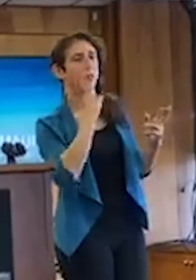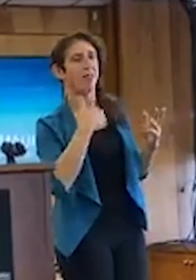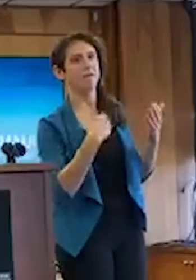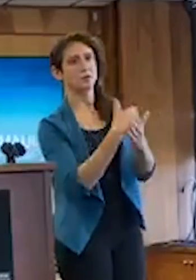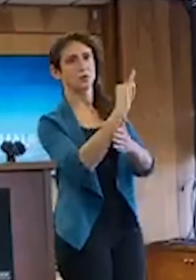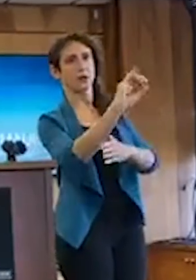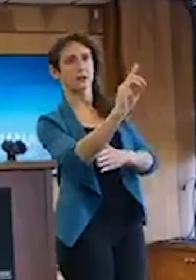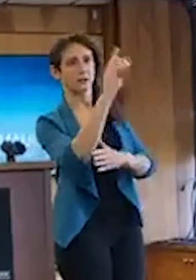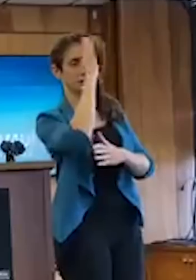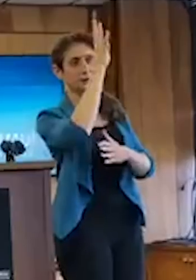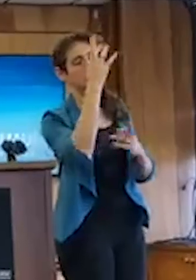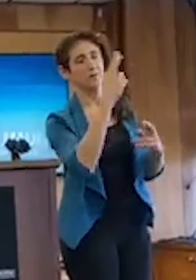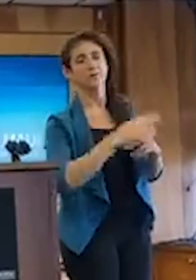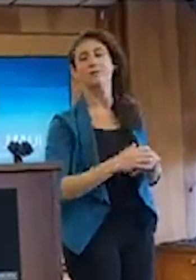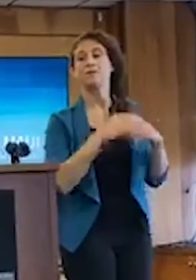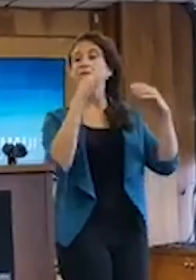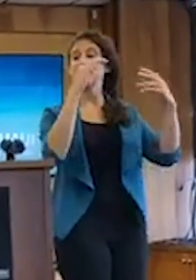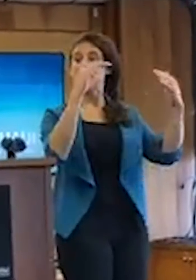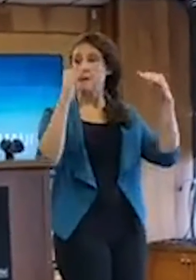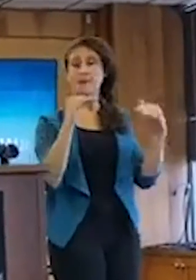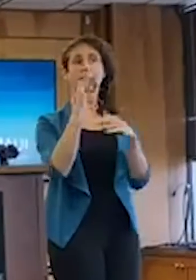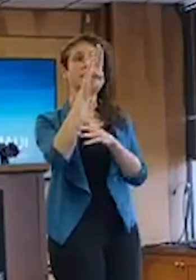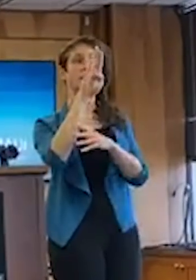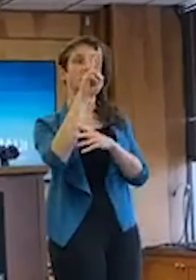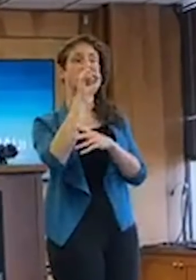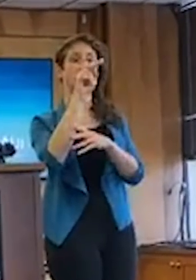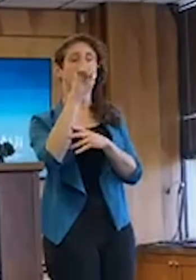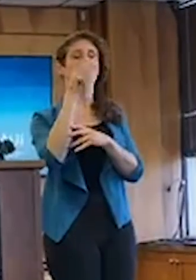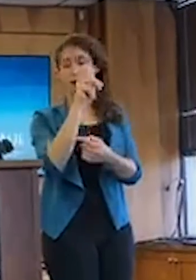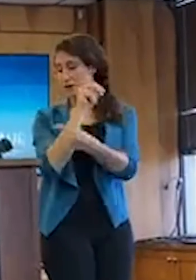Next one is Brenton from KITV.